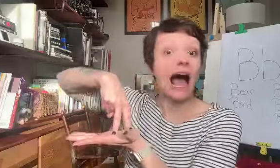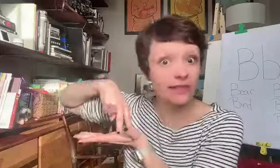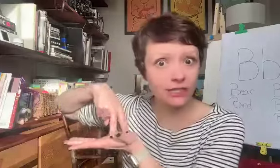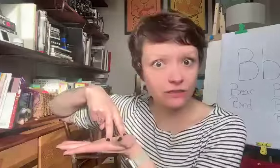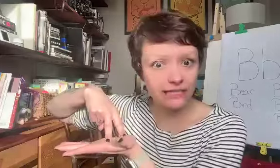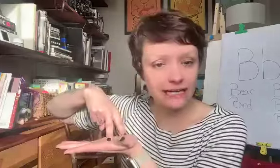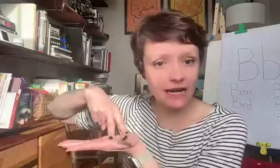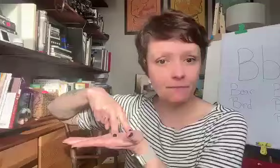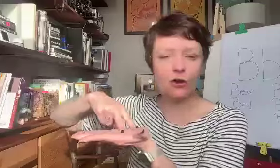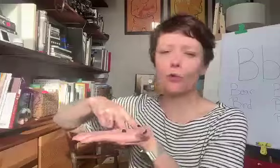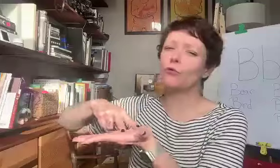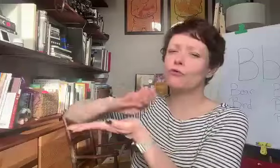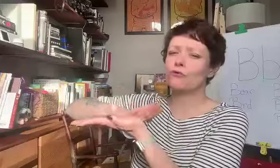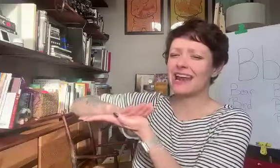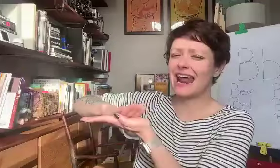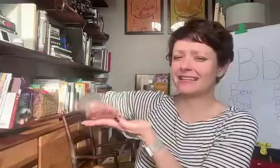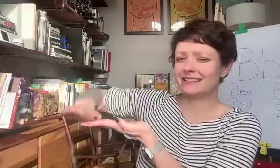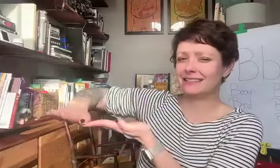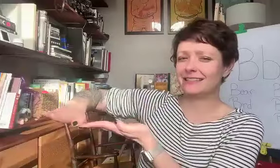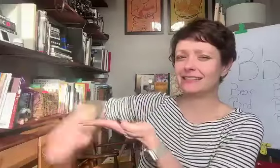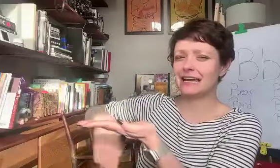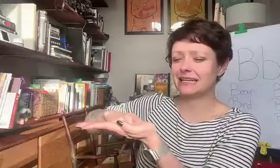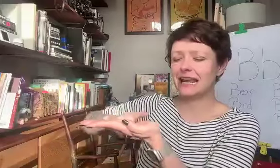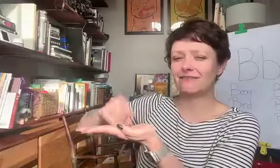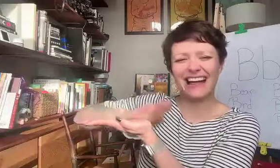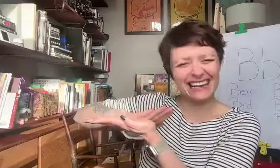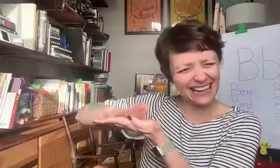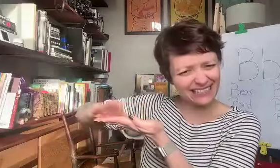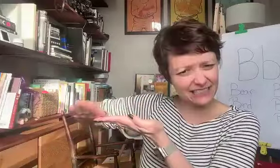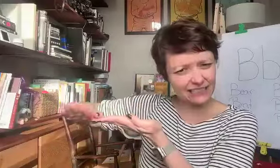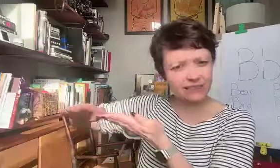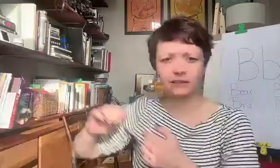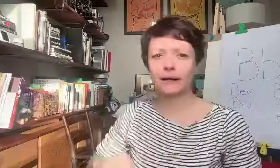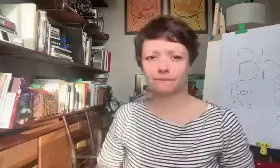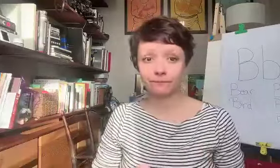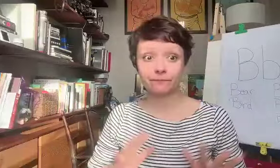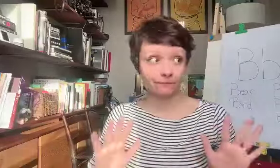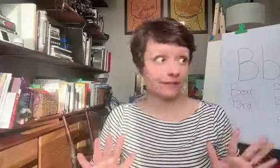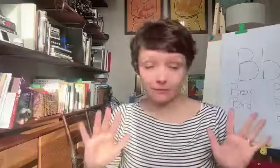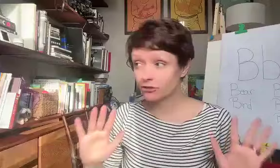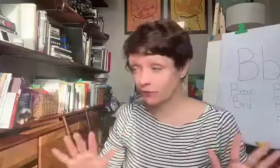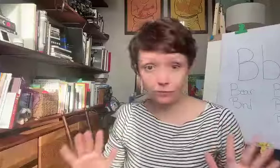And then as soon as they stand up, you go, ooh, nice. This is nice. Hand flat, nice. Okay. Make sure everyone's